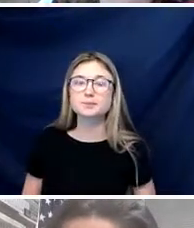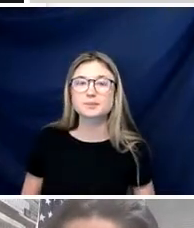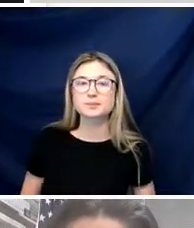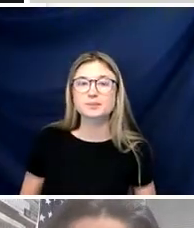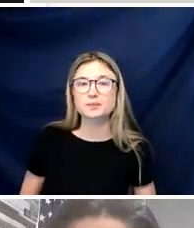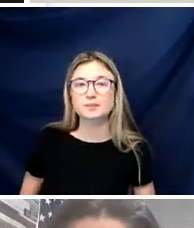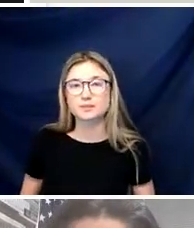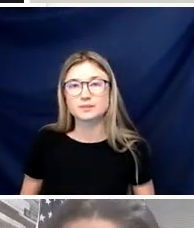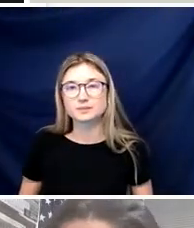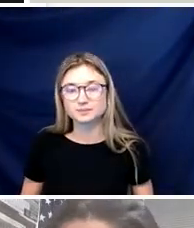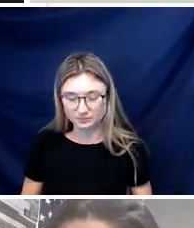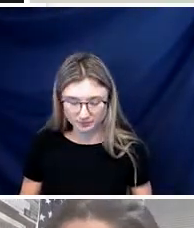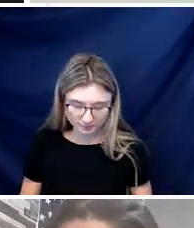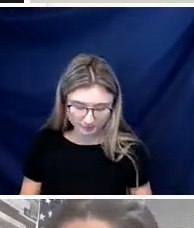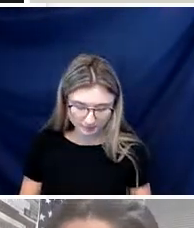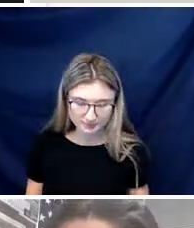Thanks, Kathy.